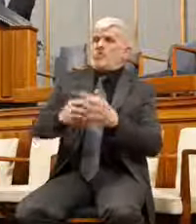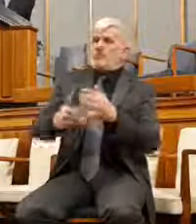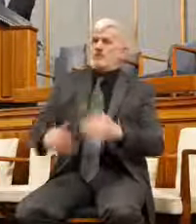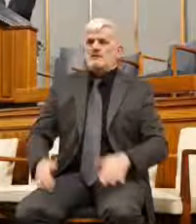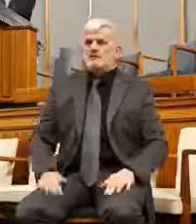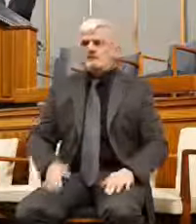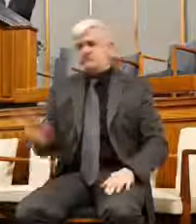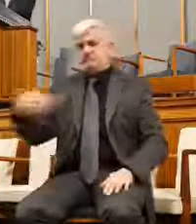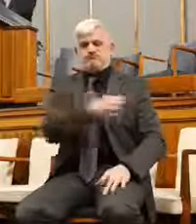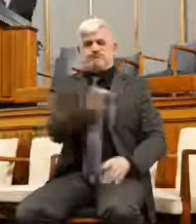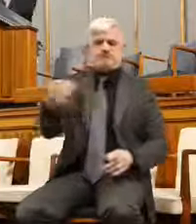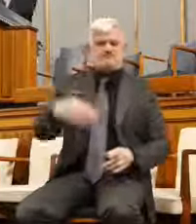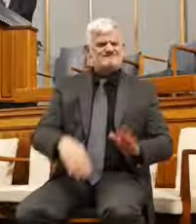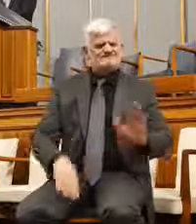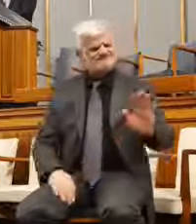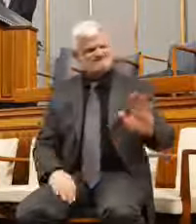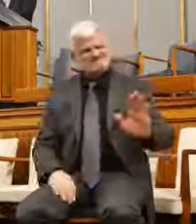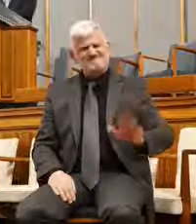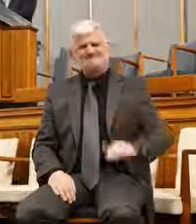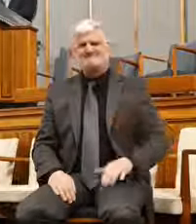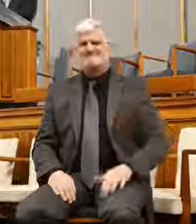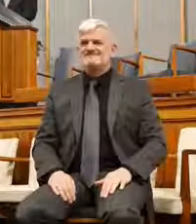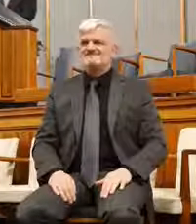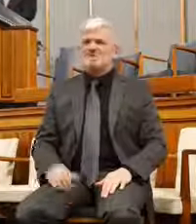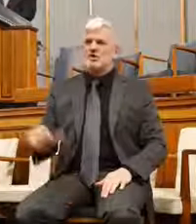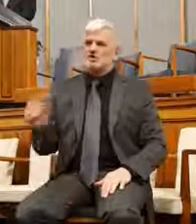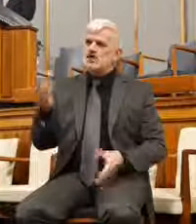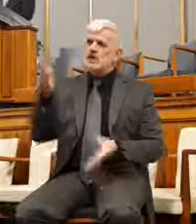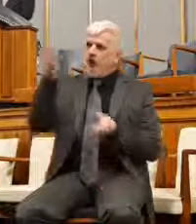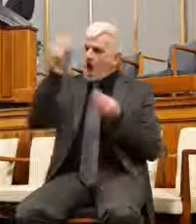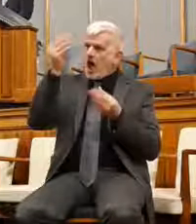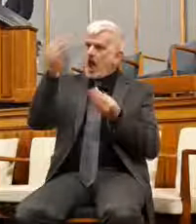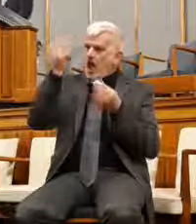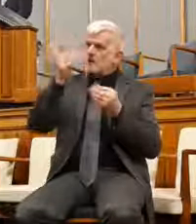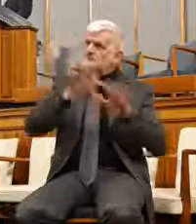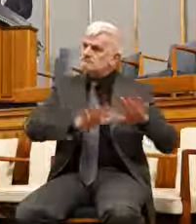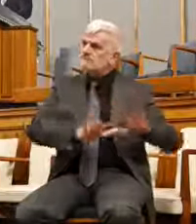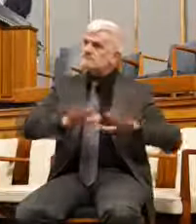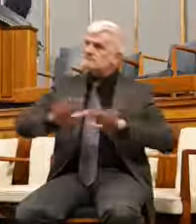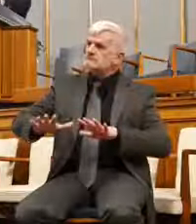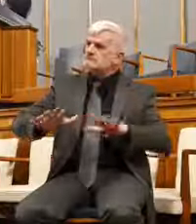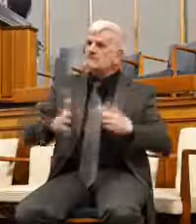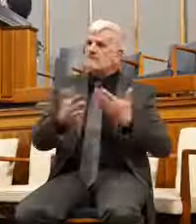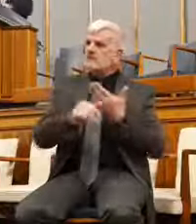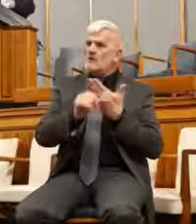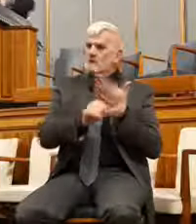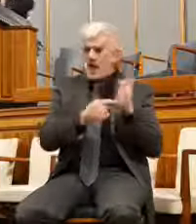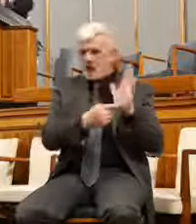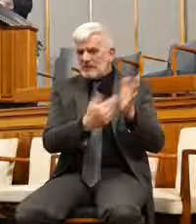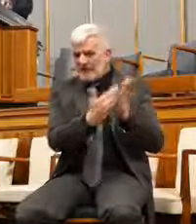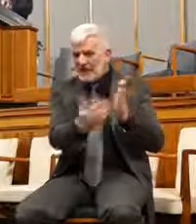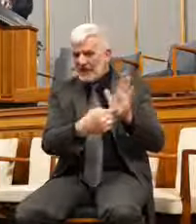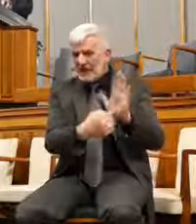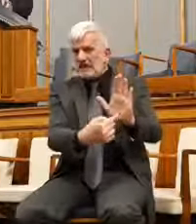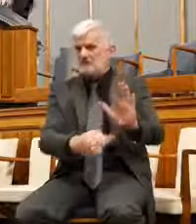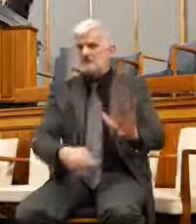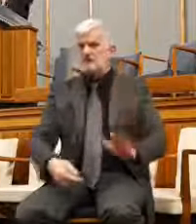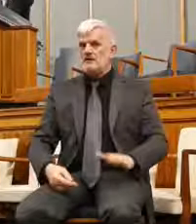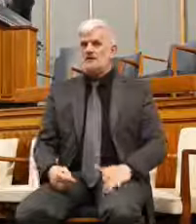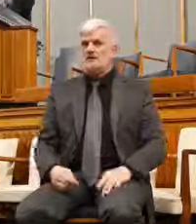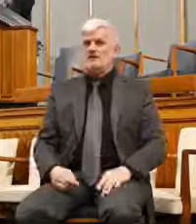logical, sound, and obvious in God's will. They're all different. God is so gracious and tender,